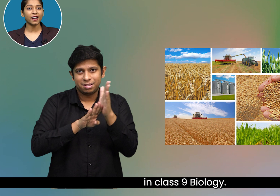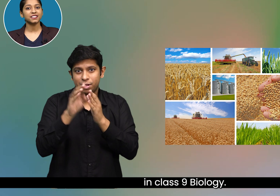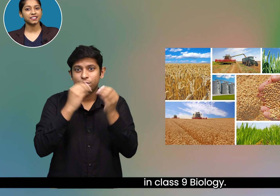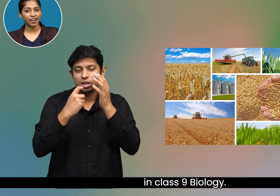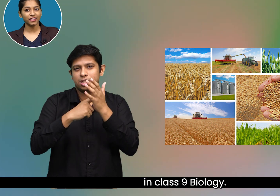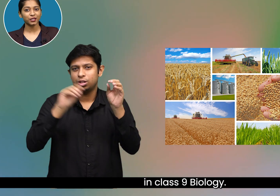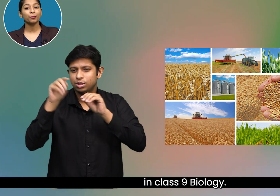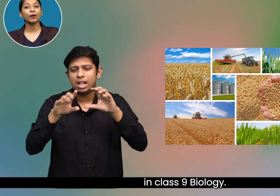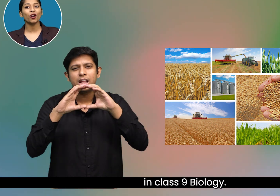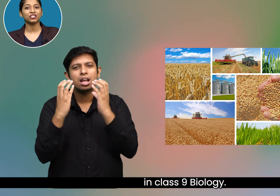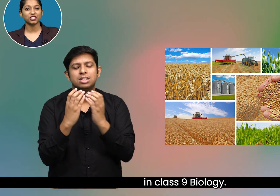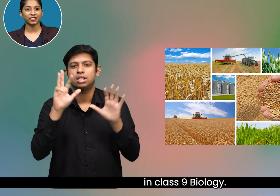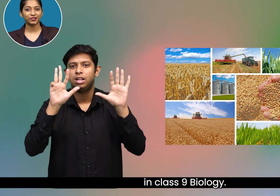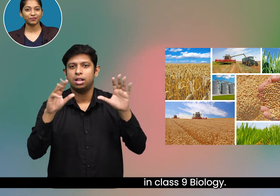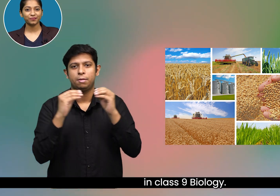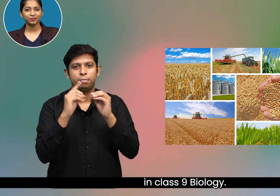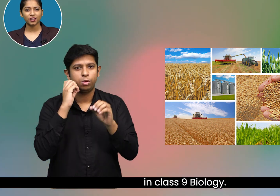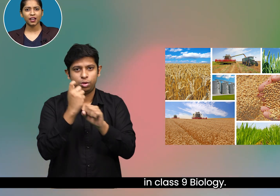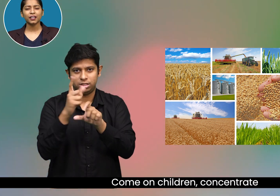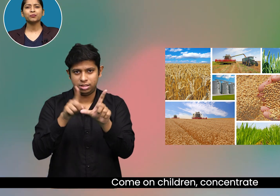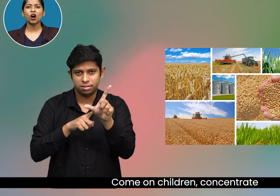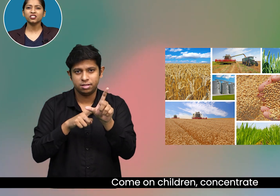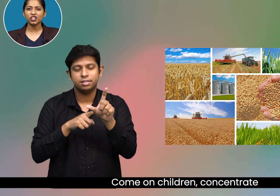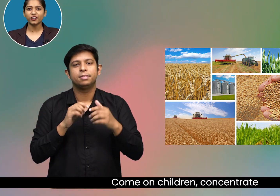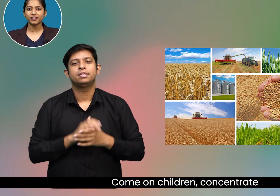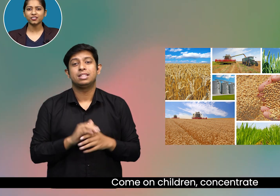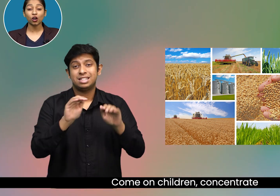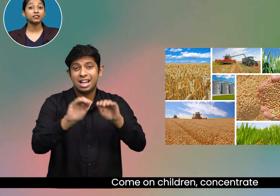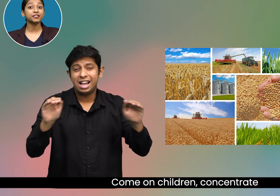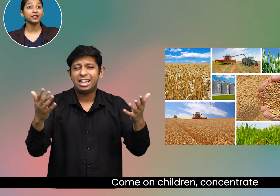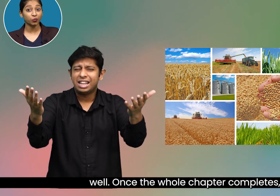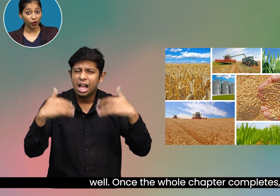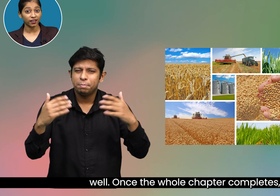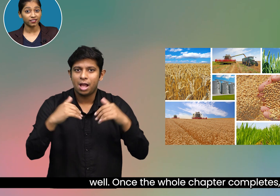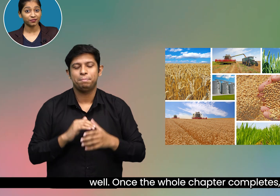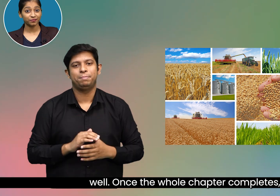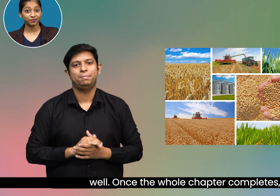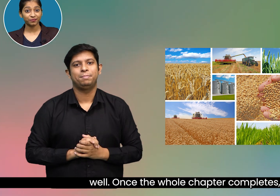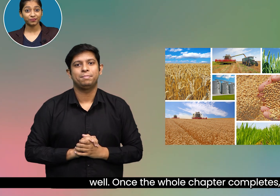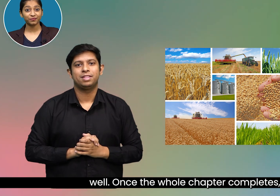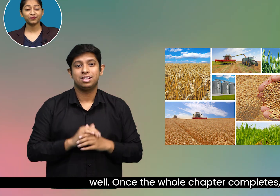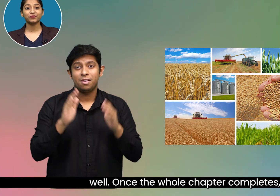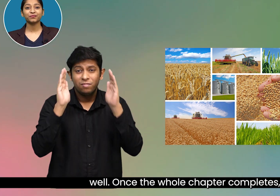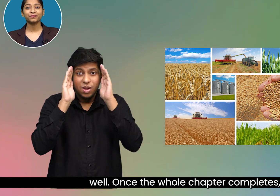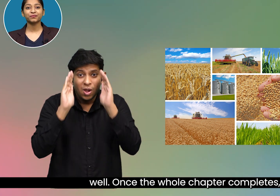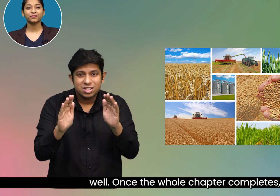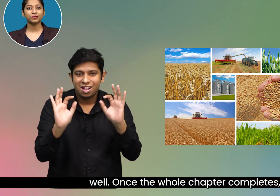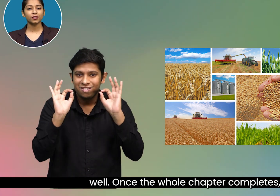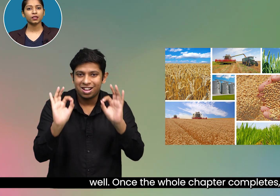in class 9th Biology. Come on children, concentrate well.